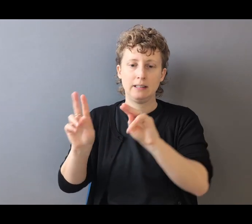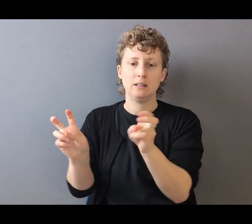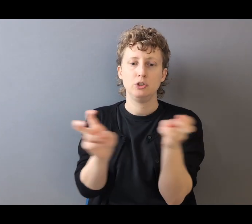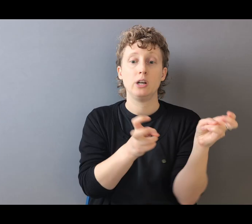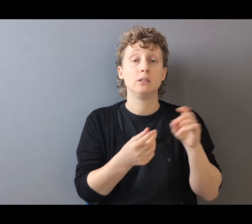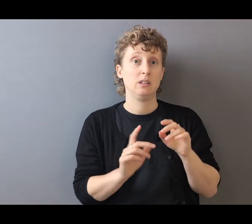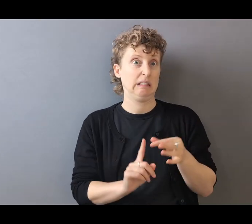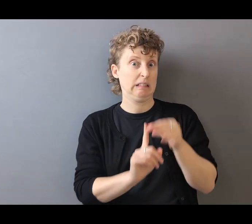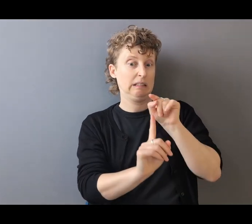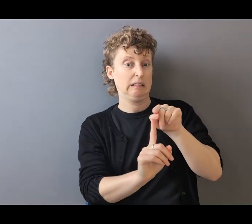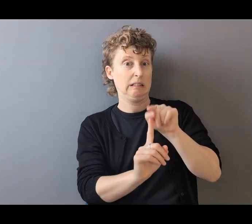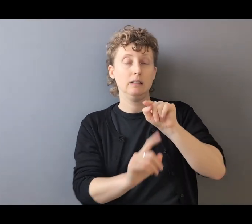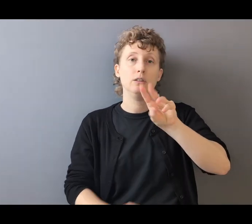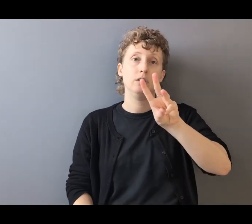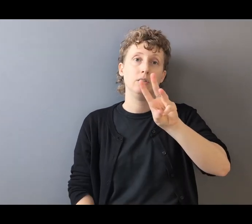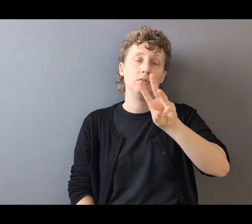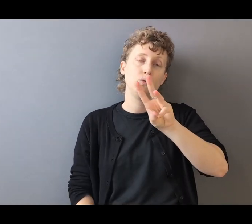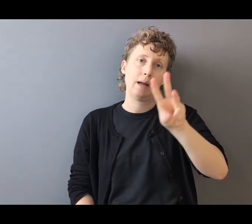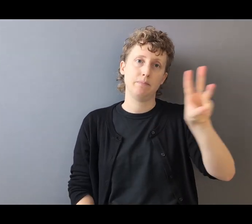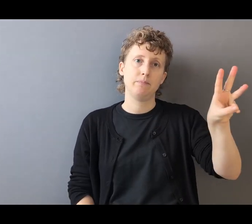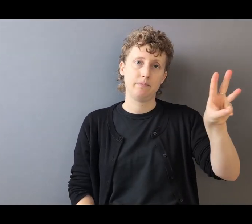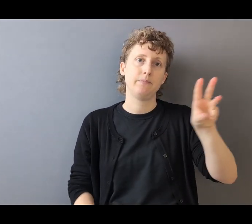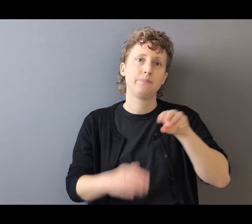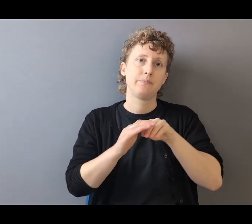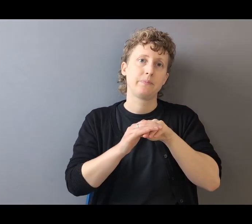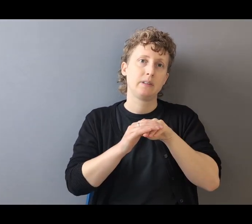in the part for web accessibility.